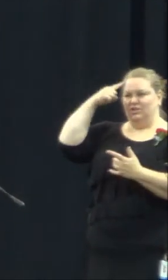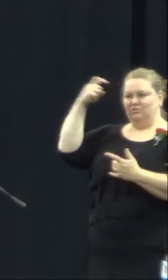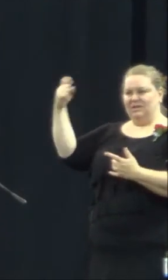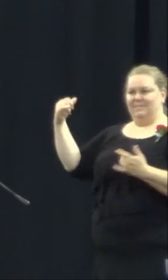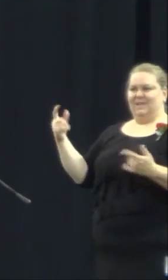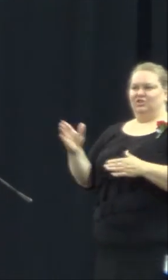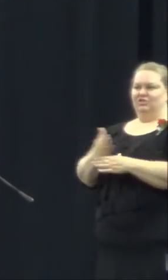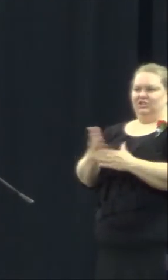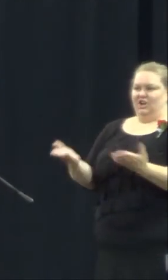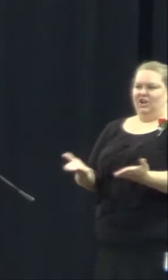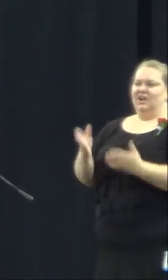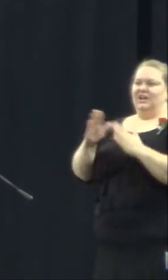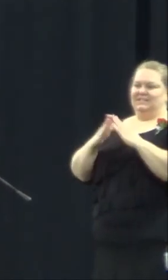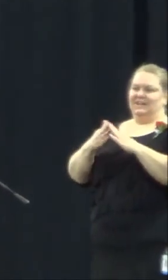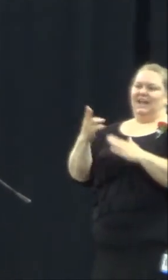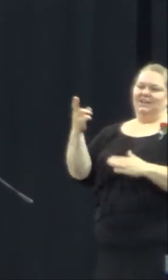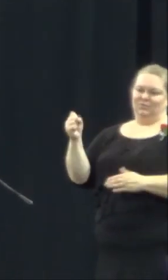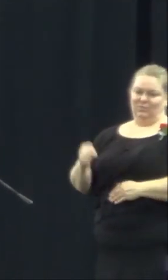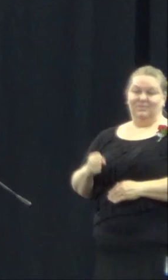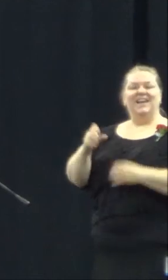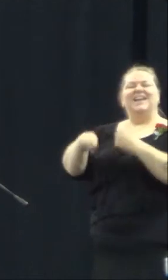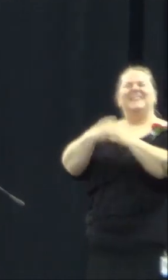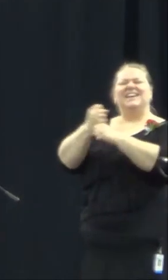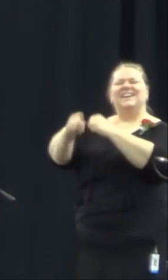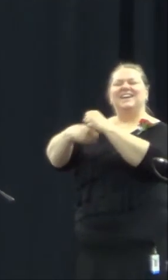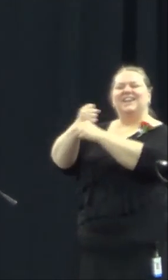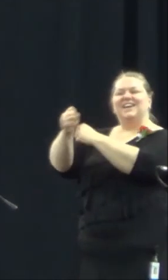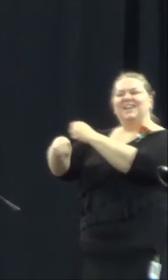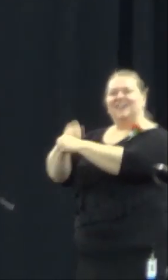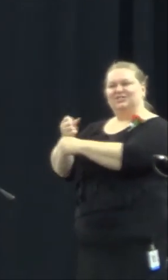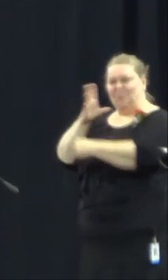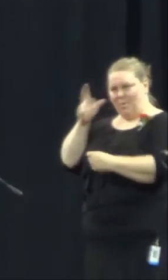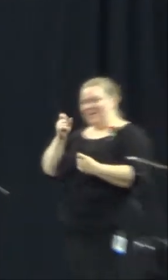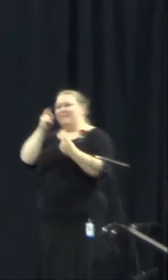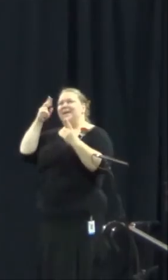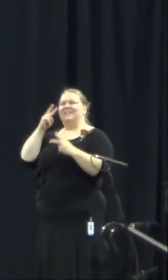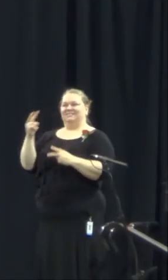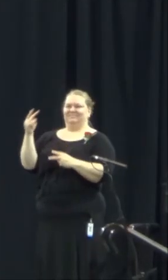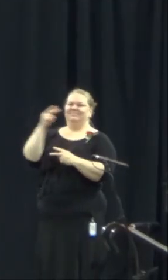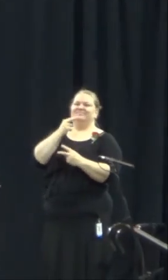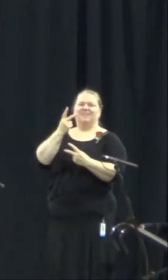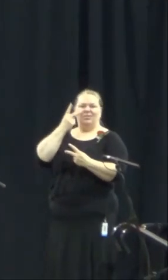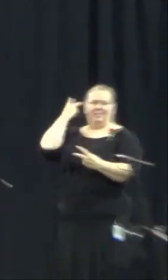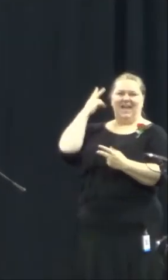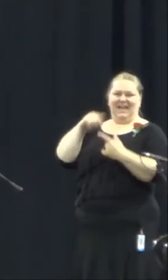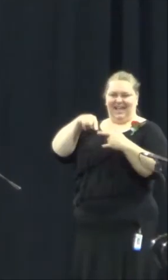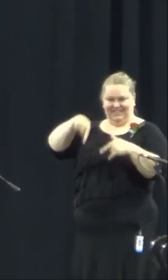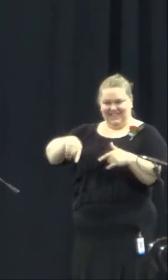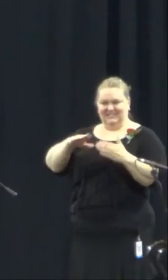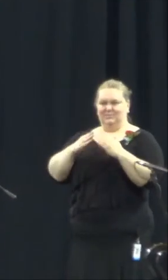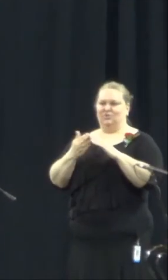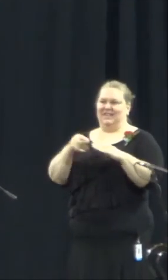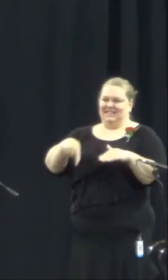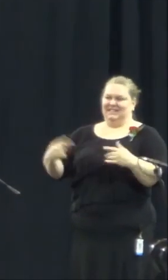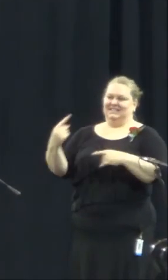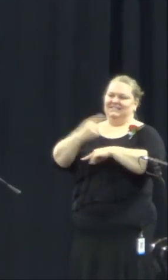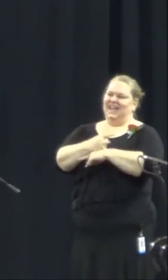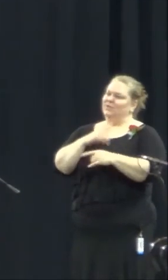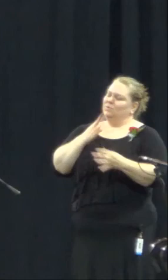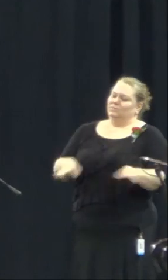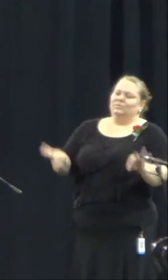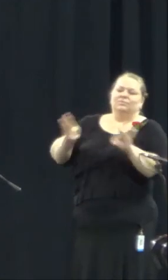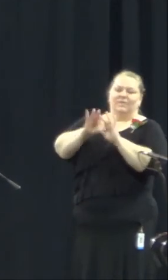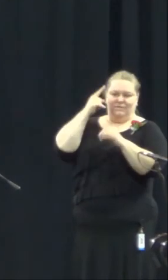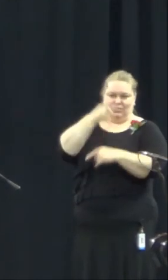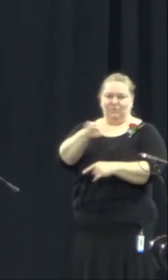shared here at City High School. Years from now, you will be amazed just how much these days, these people, and this community have meant to you. Wherever life